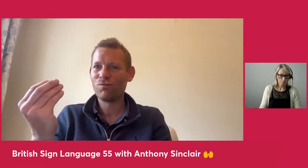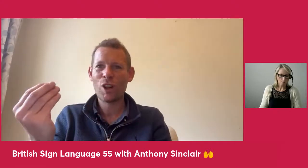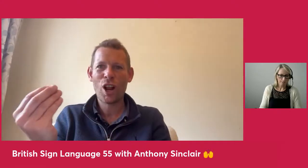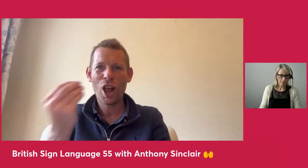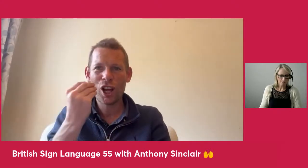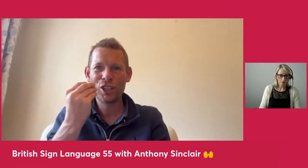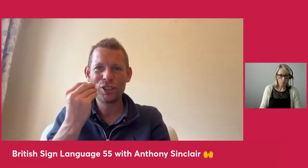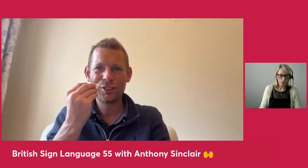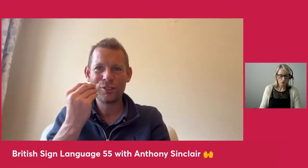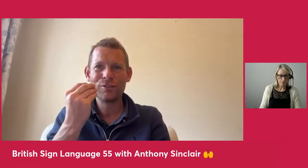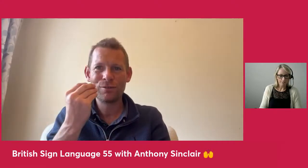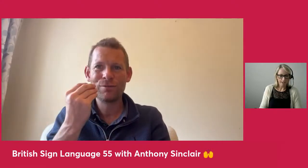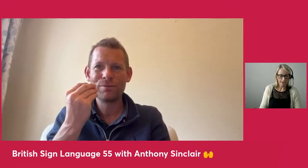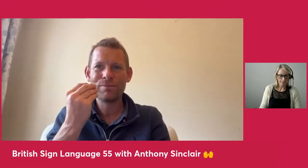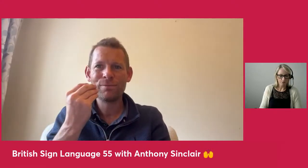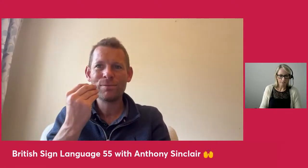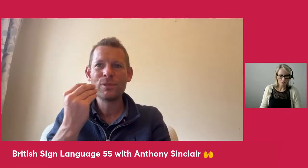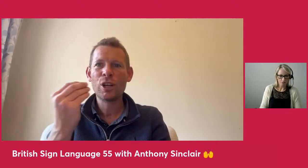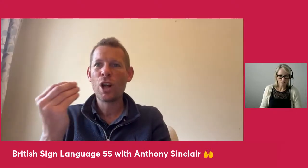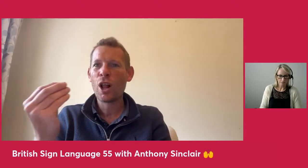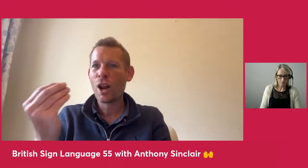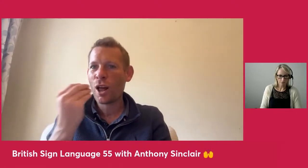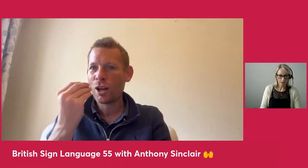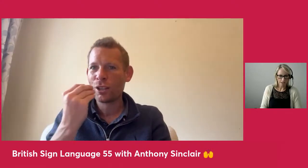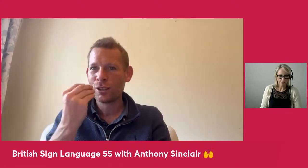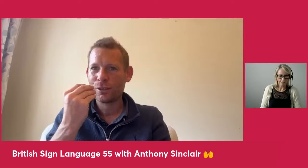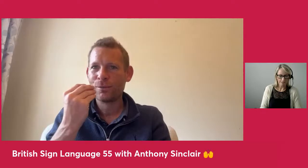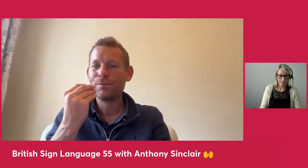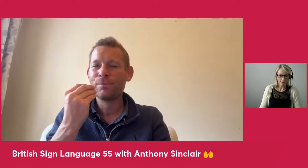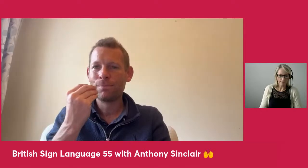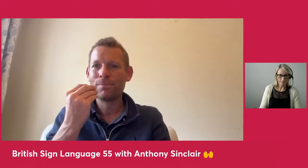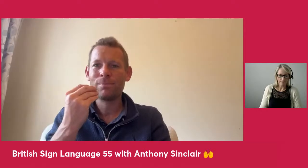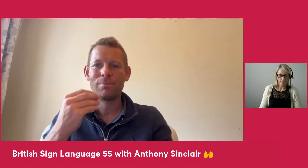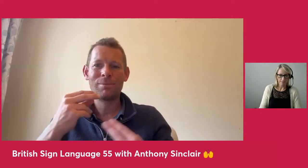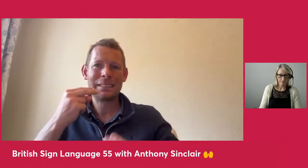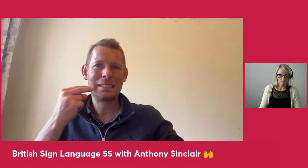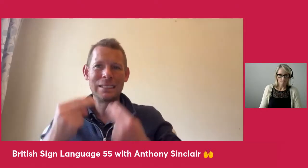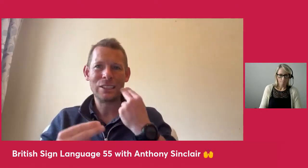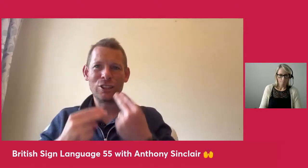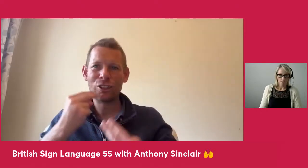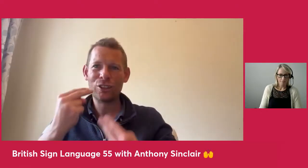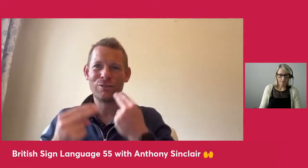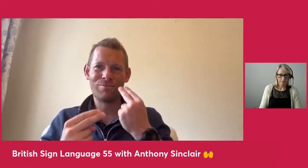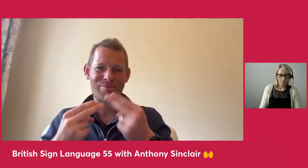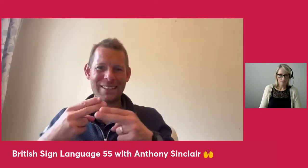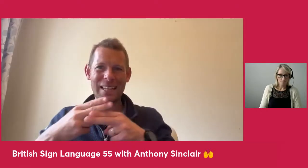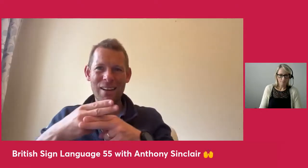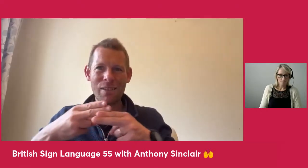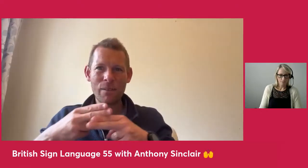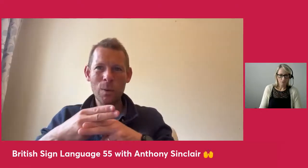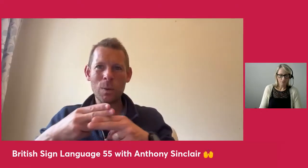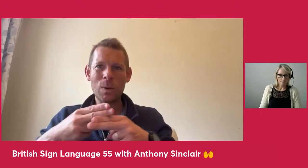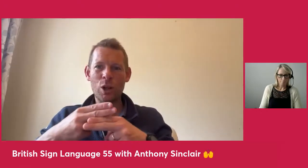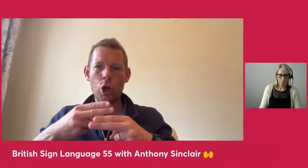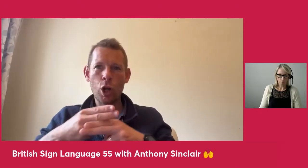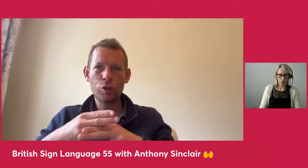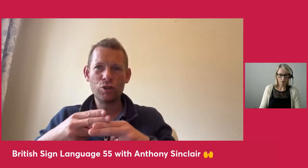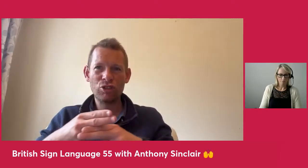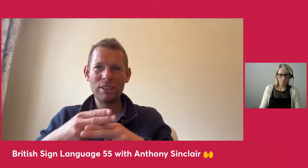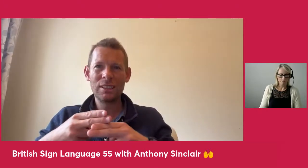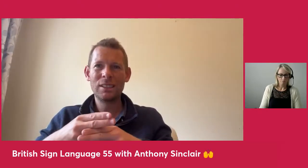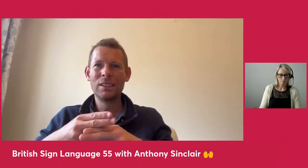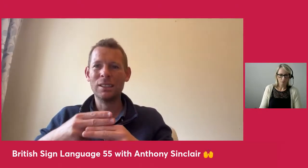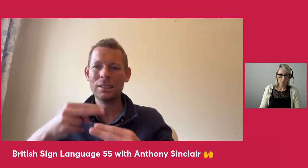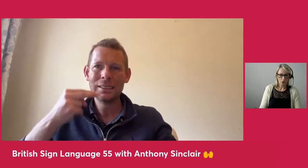usually probably a sandwich or a snack, so that's just eaten with your hands like that. And then dinner, that's your knife and